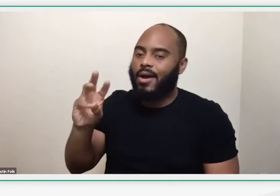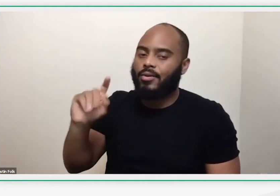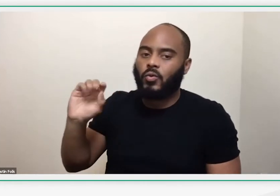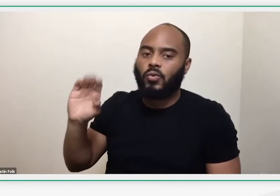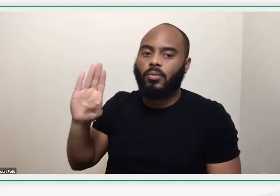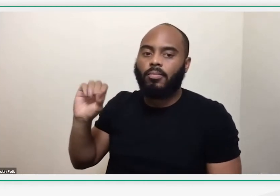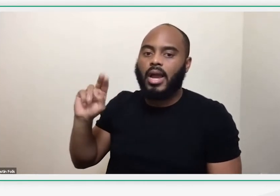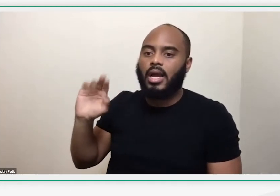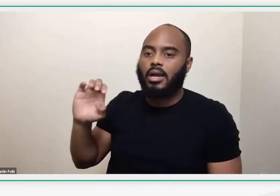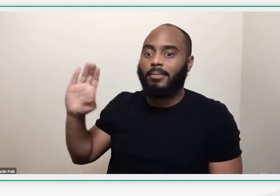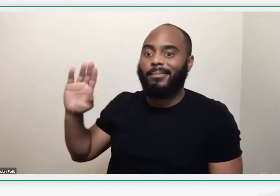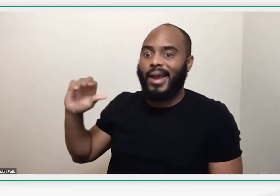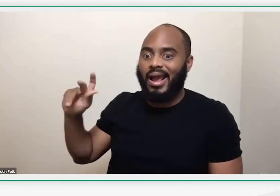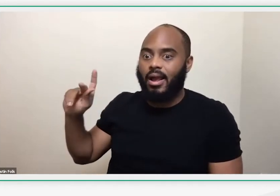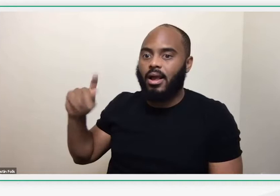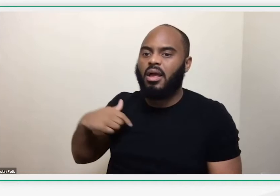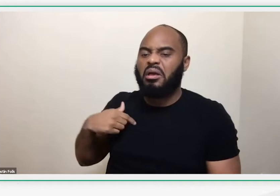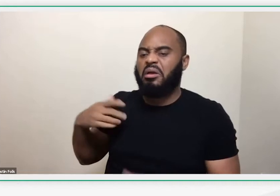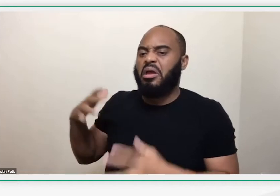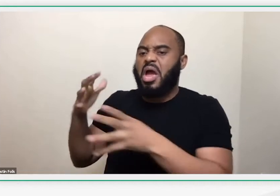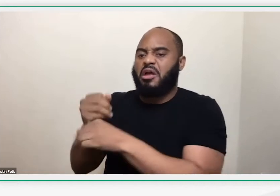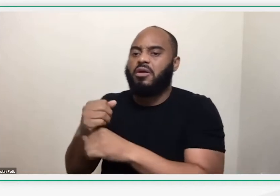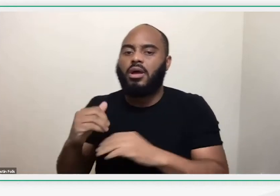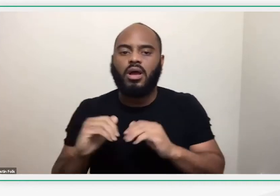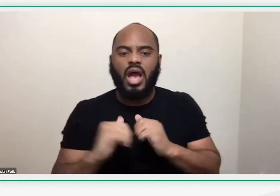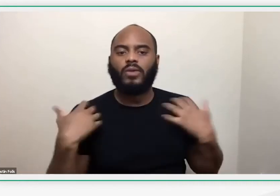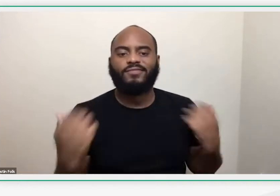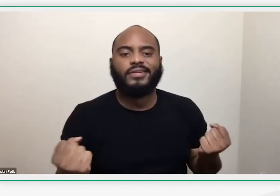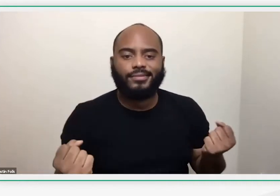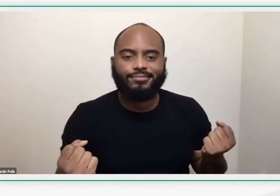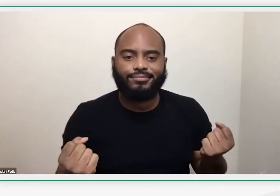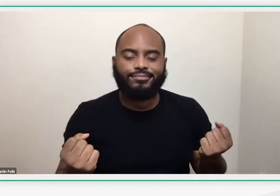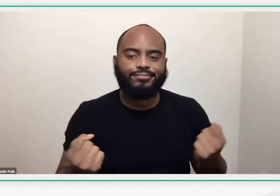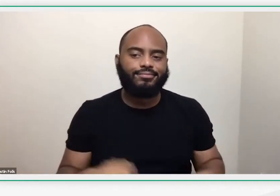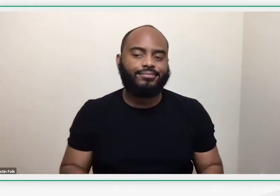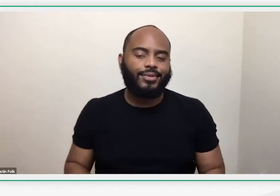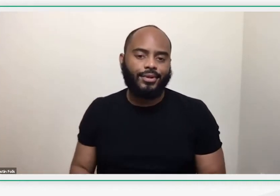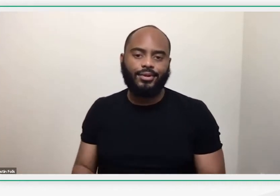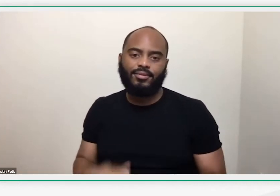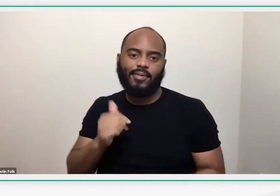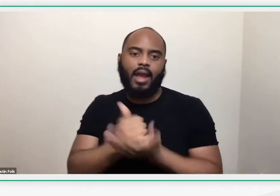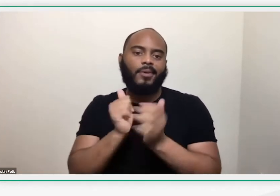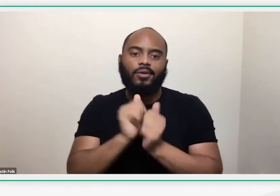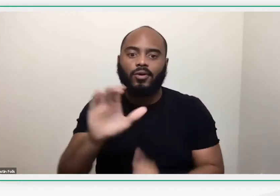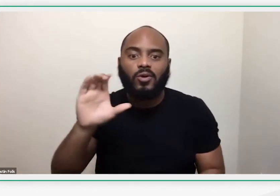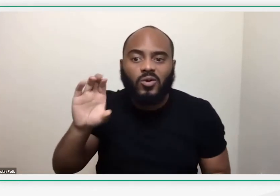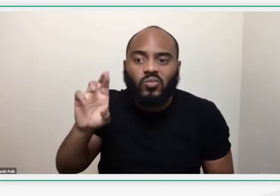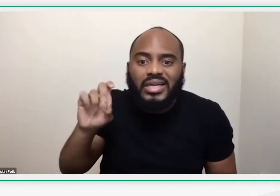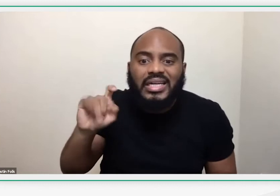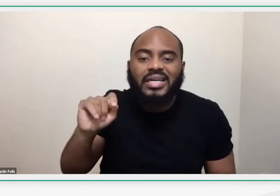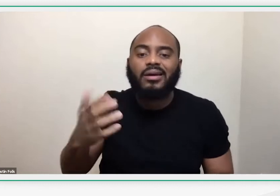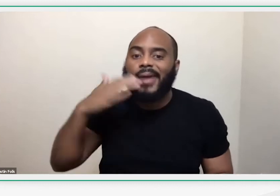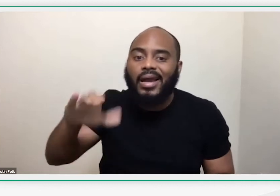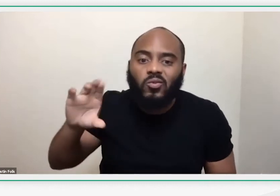Now, as folks I see are coming in to tonight's meeting, I just see them showing up. I want to reiterate that I'm going to sign how to bounce